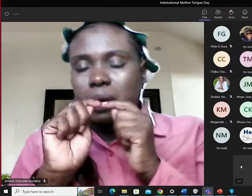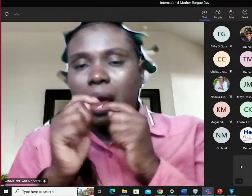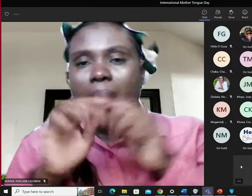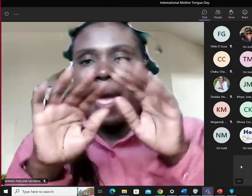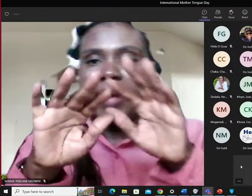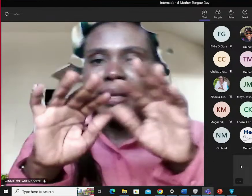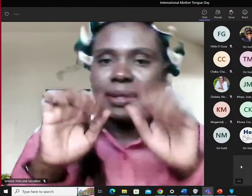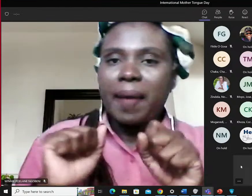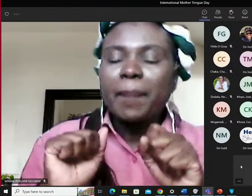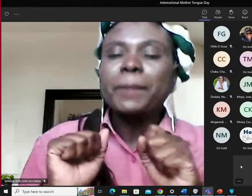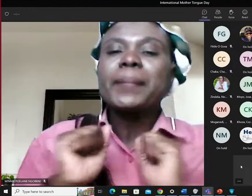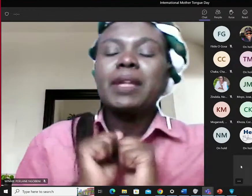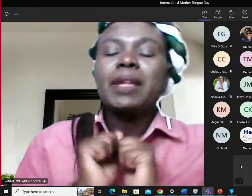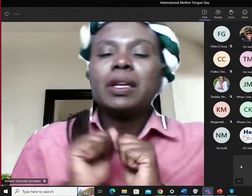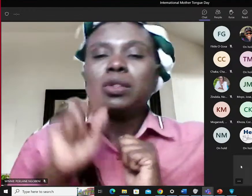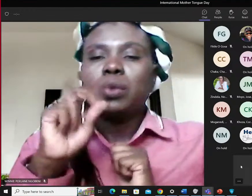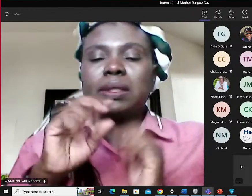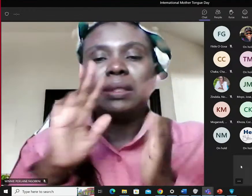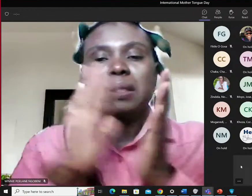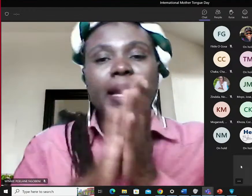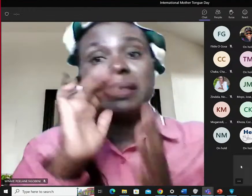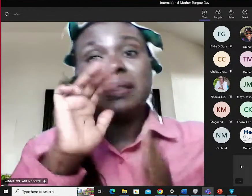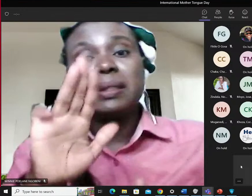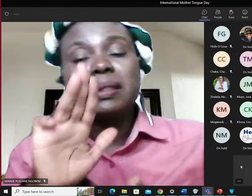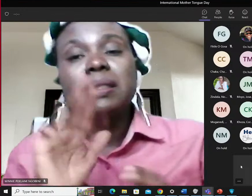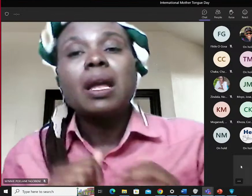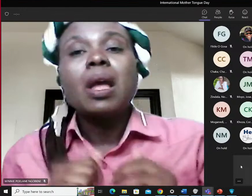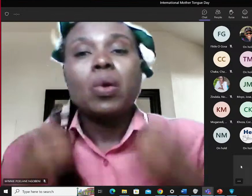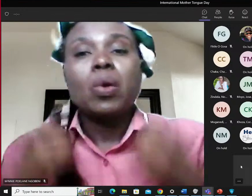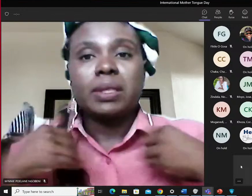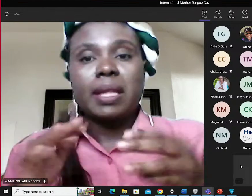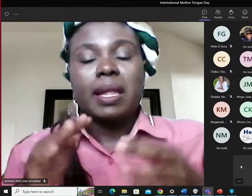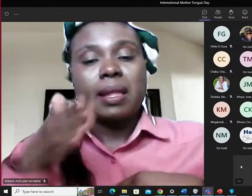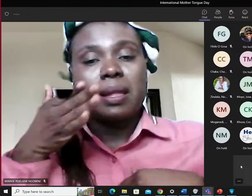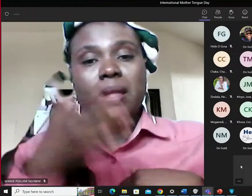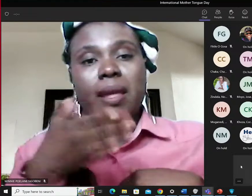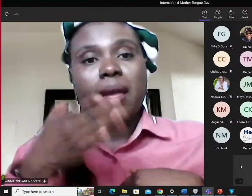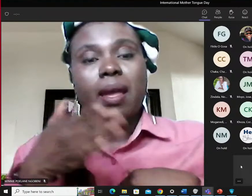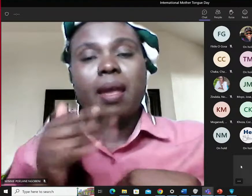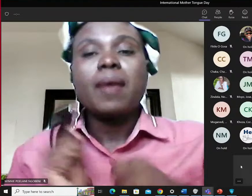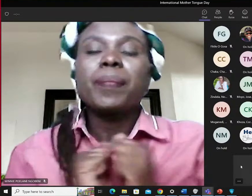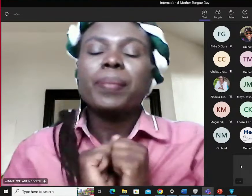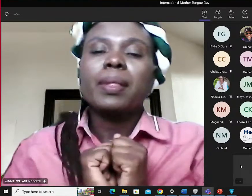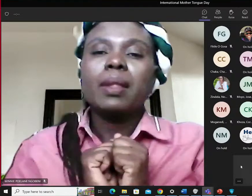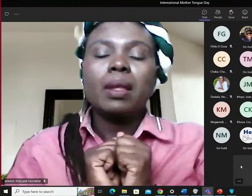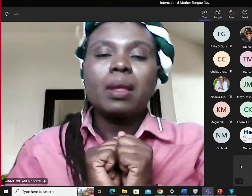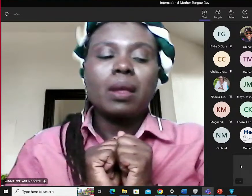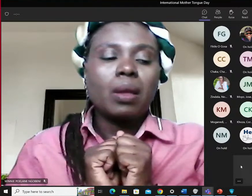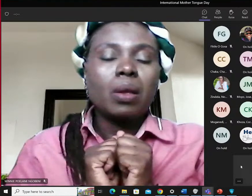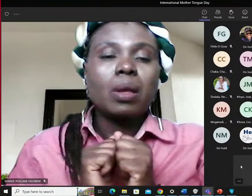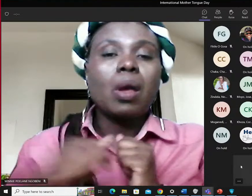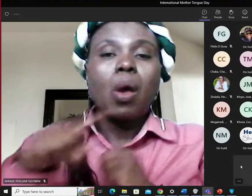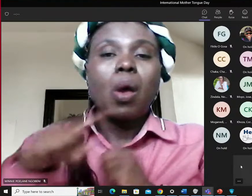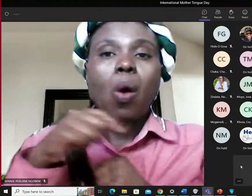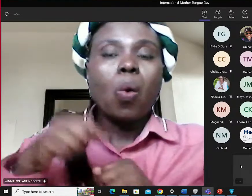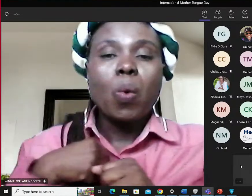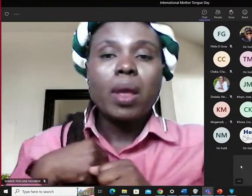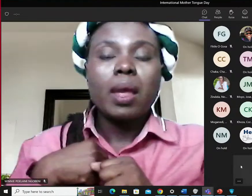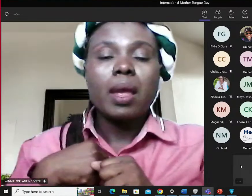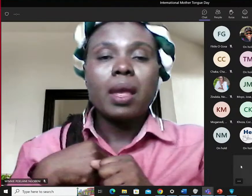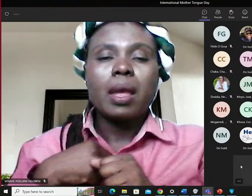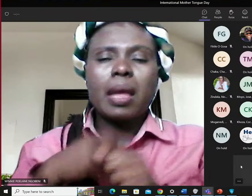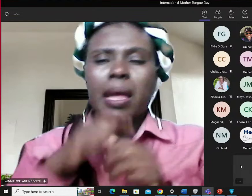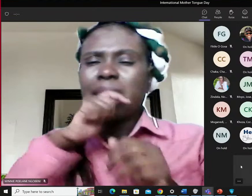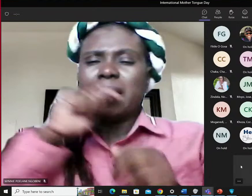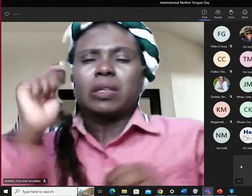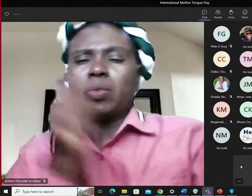in 2019. And with the exam question papers, what I can mention is that also through the Senate Language